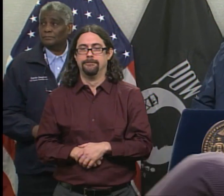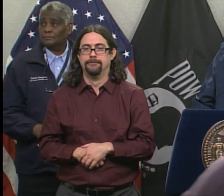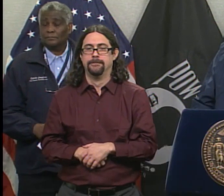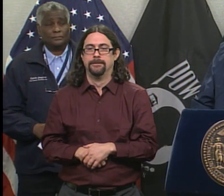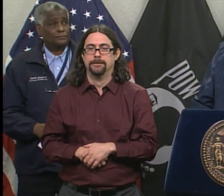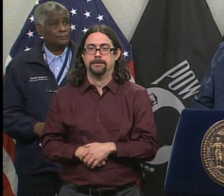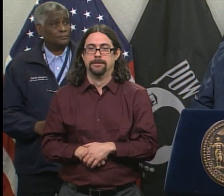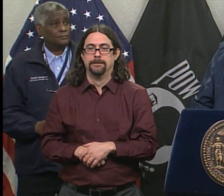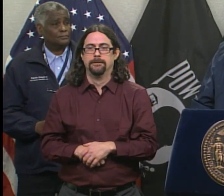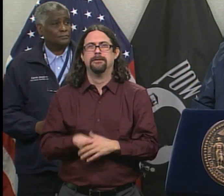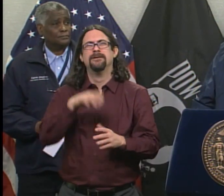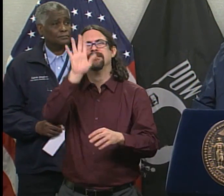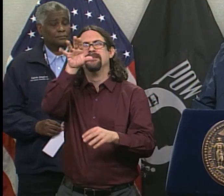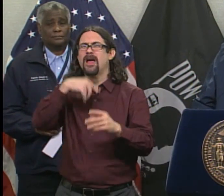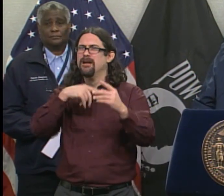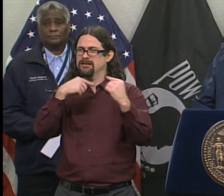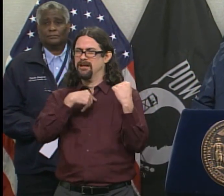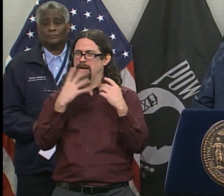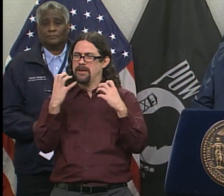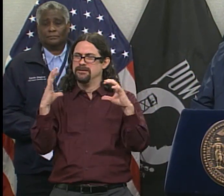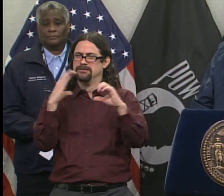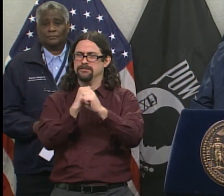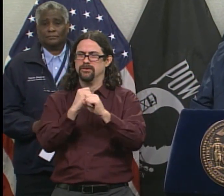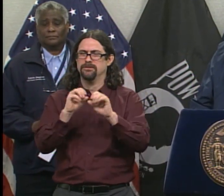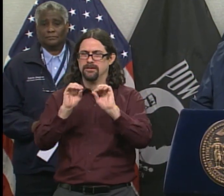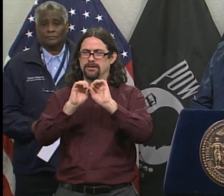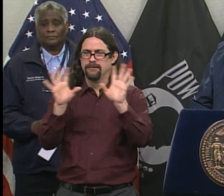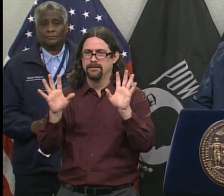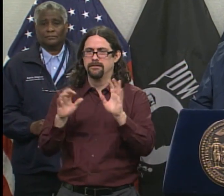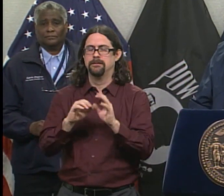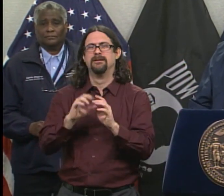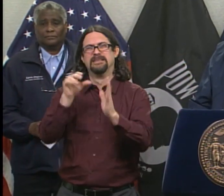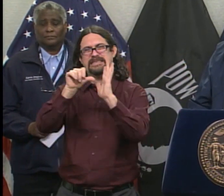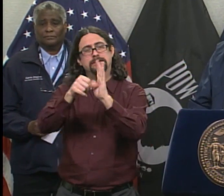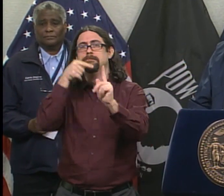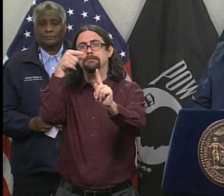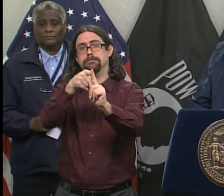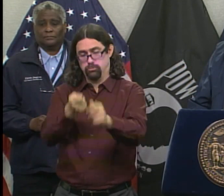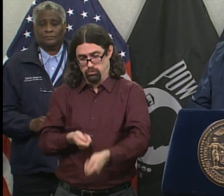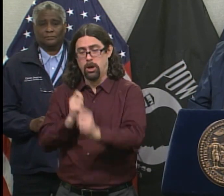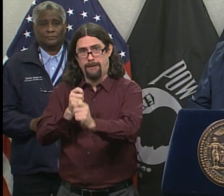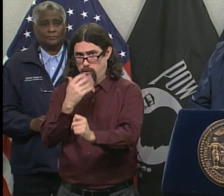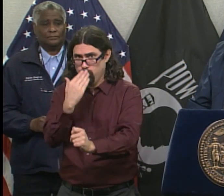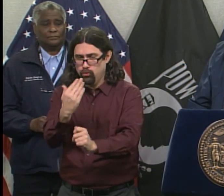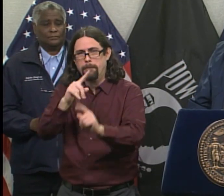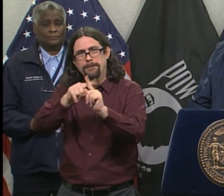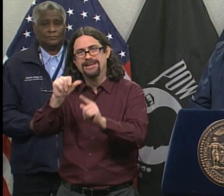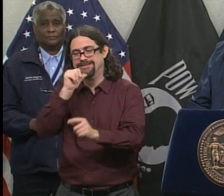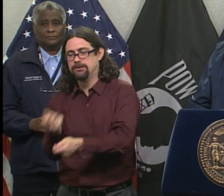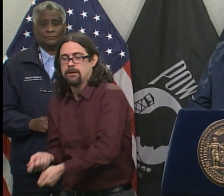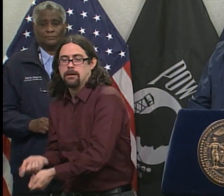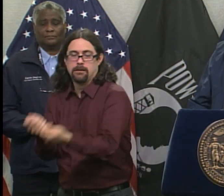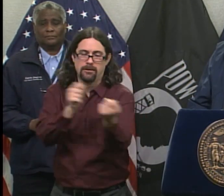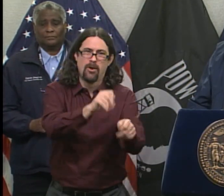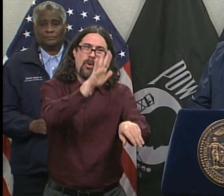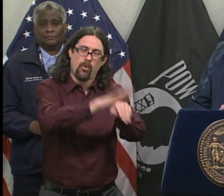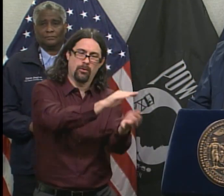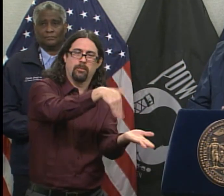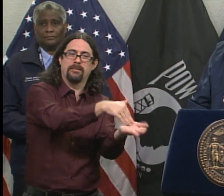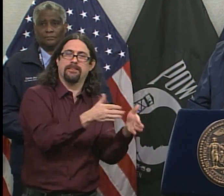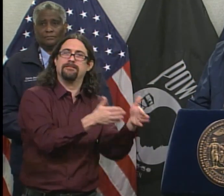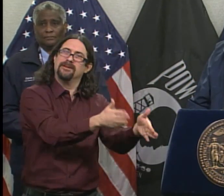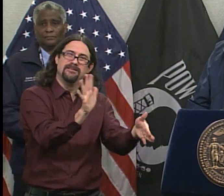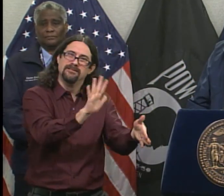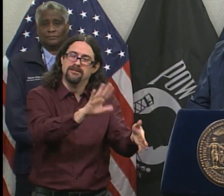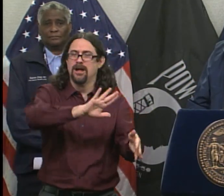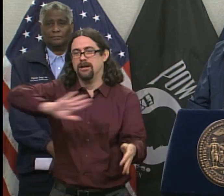important not to shovel snow into the street. It is really important to make sure that hydrants are clear. Again, I